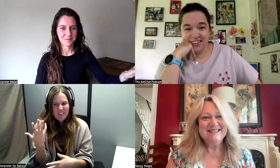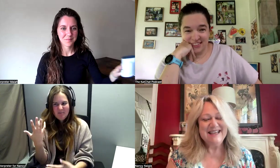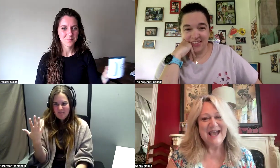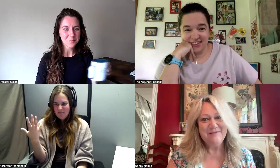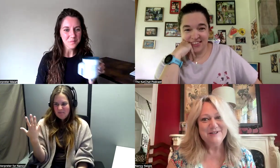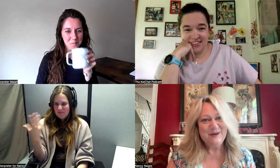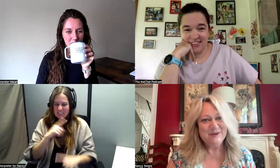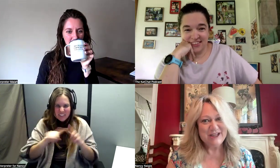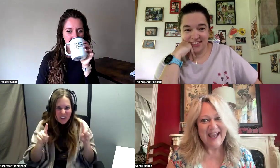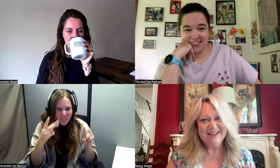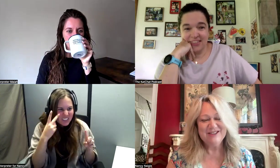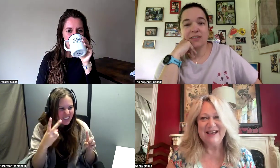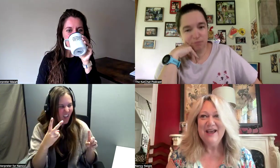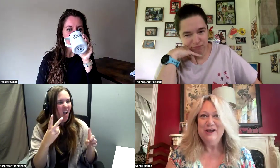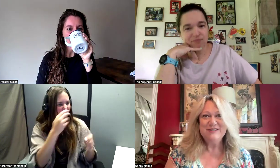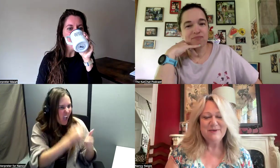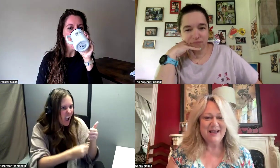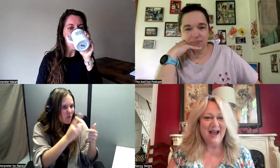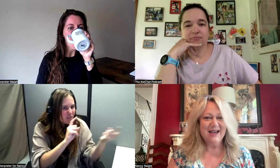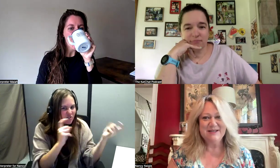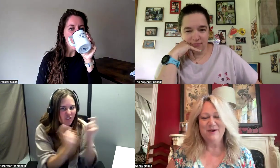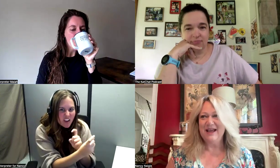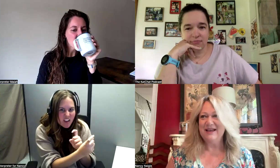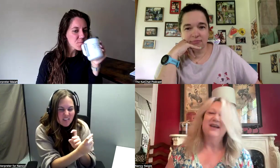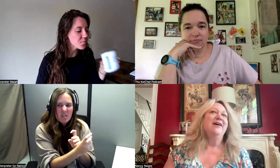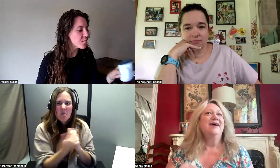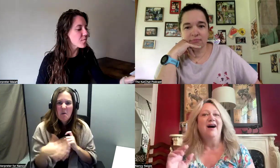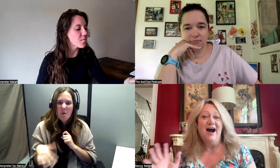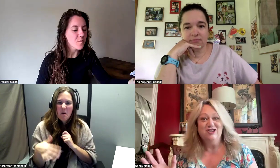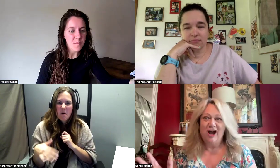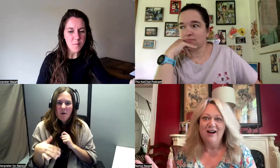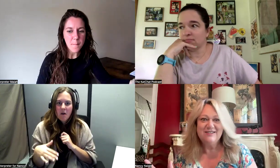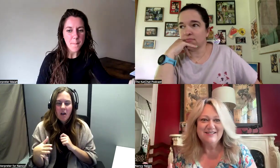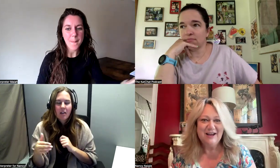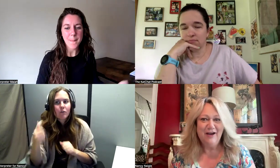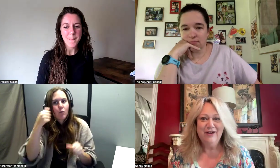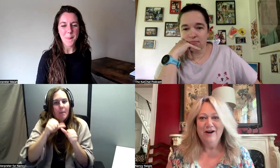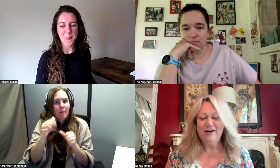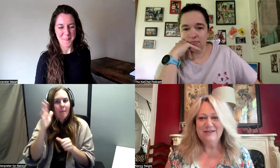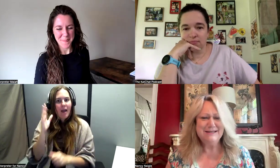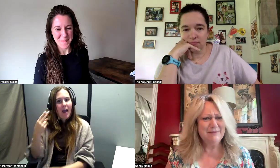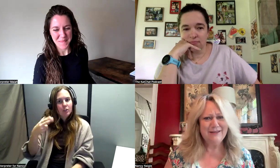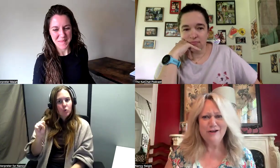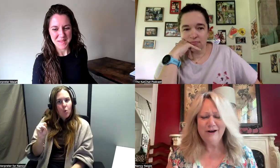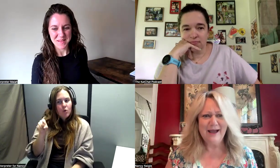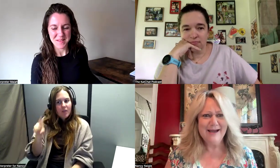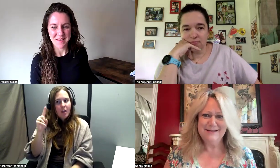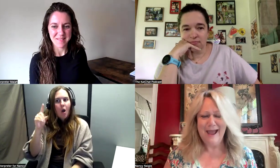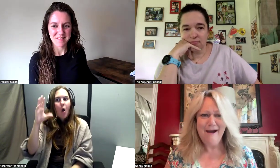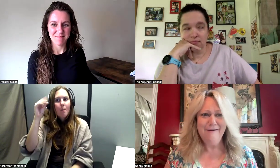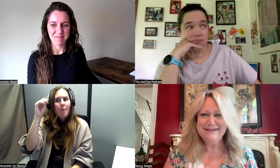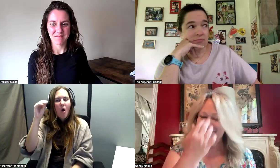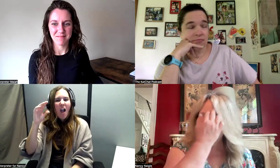kind of wild to see how much people change. Like, some of the guys that were like the hot jocks and stuff seem like the nerdy